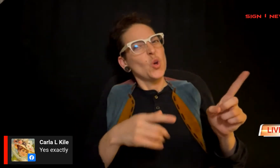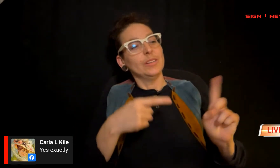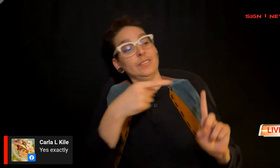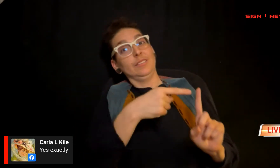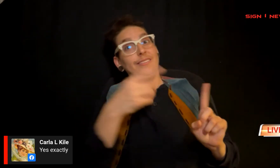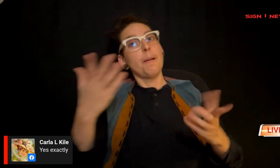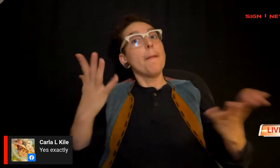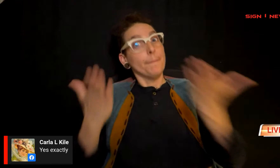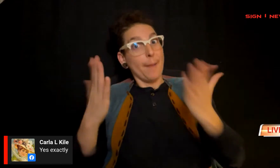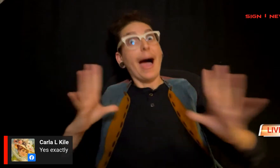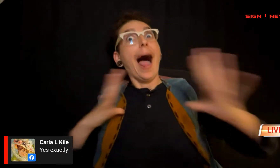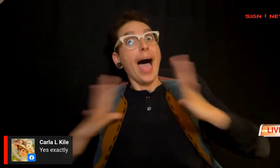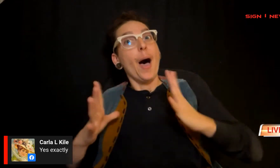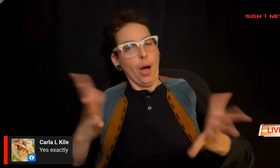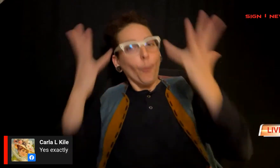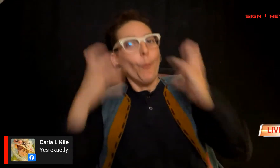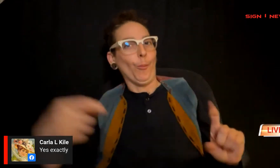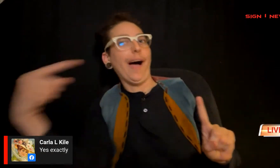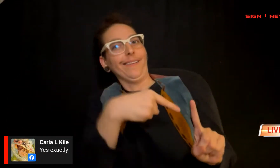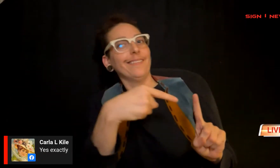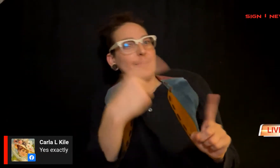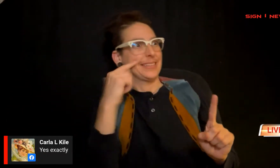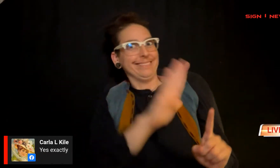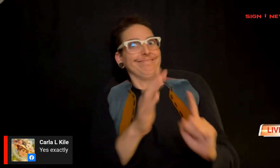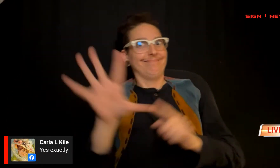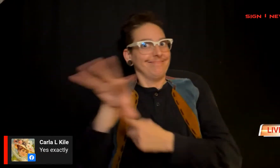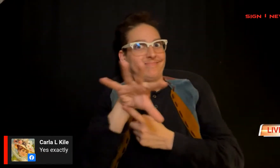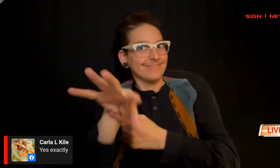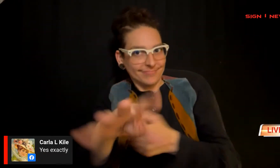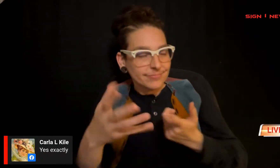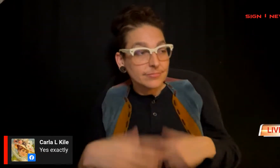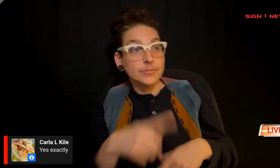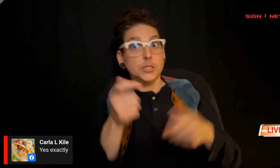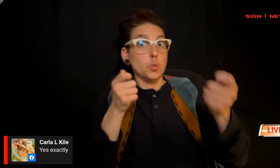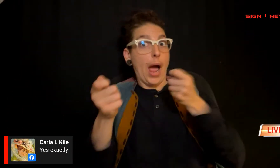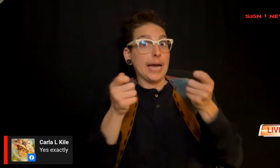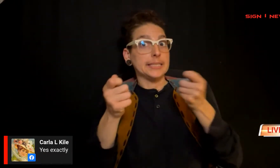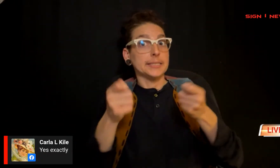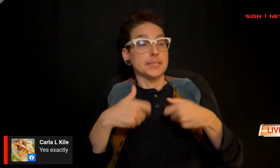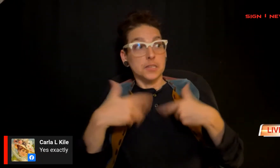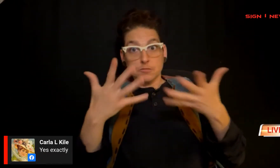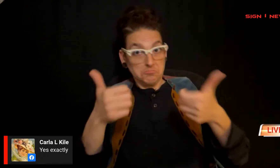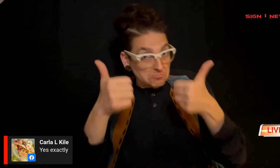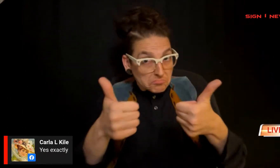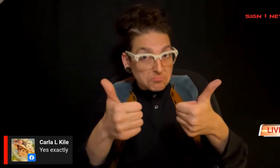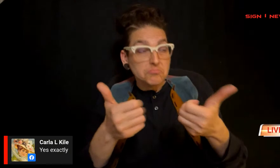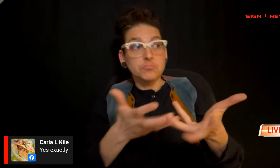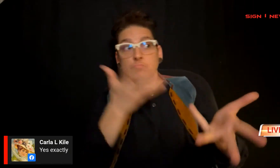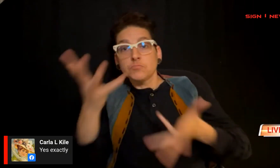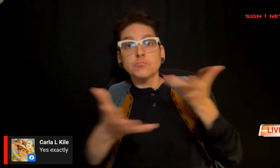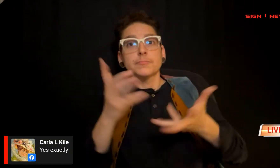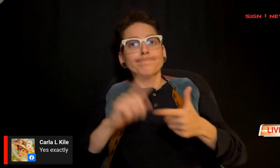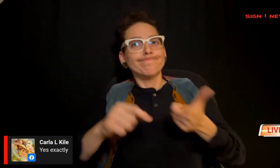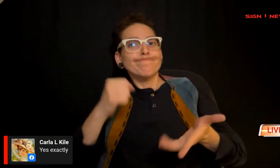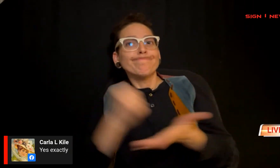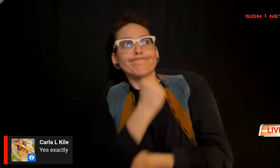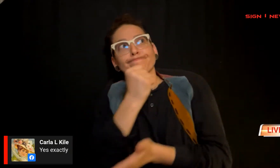Did a lot of filming for ASL films, and maybe Hollywood wants him, to film for them. The director was very good.